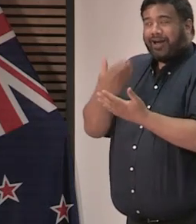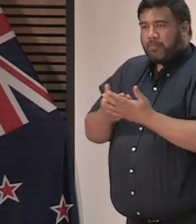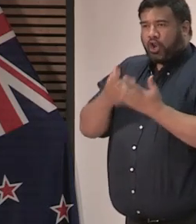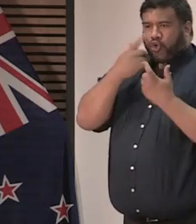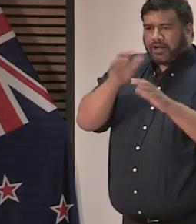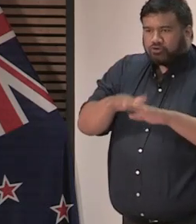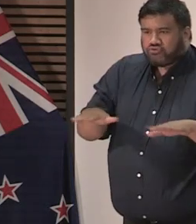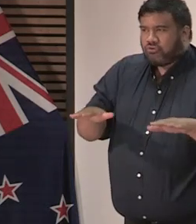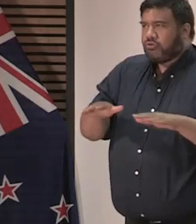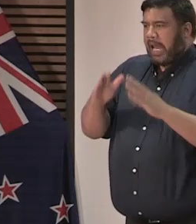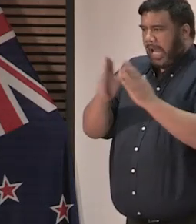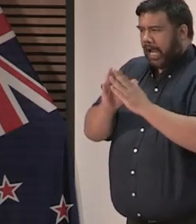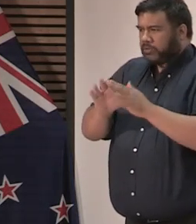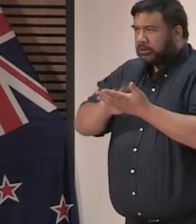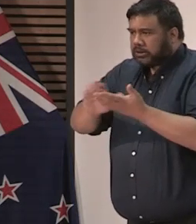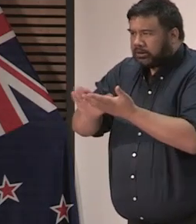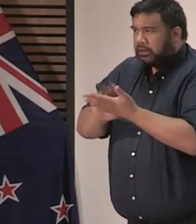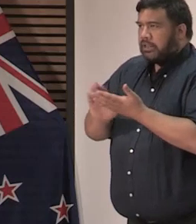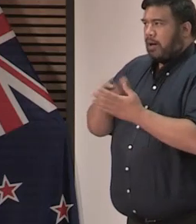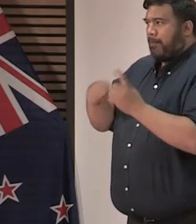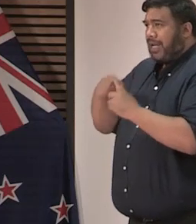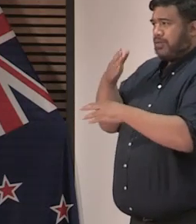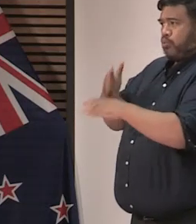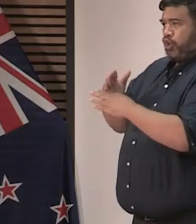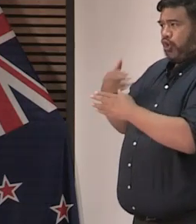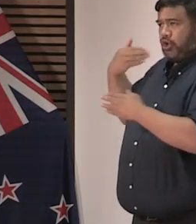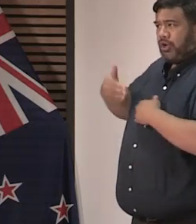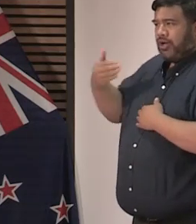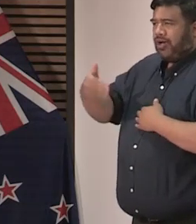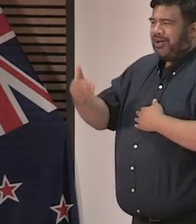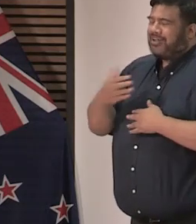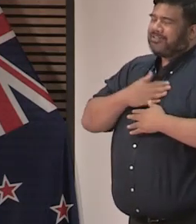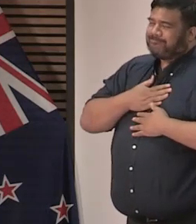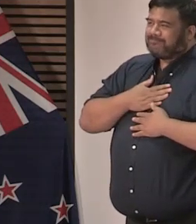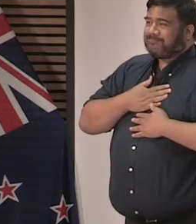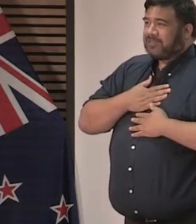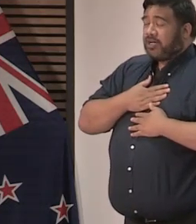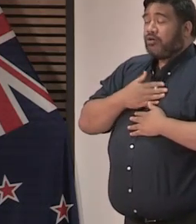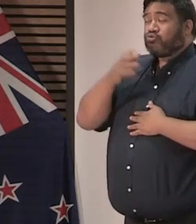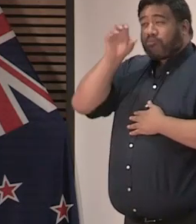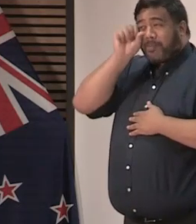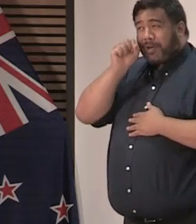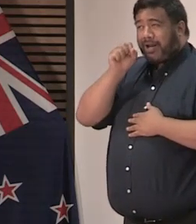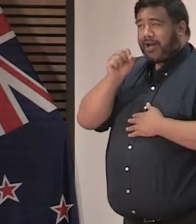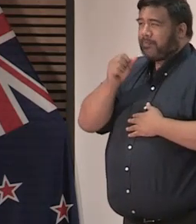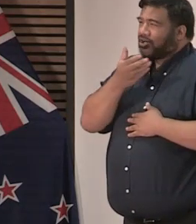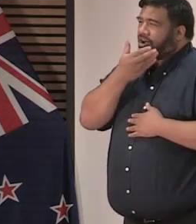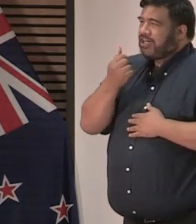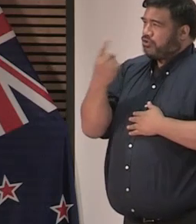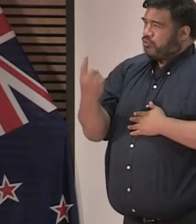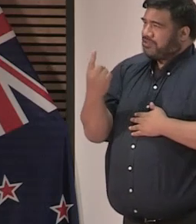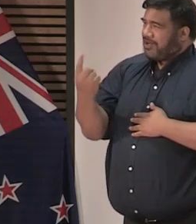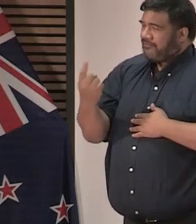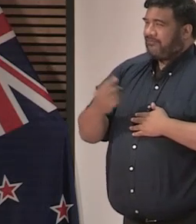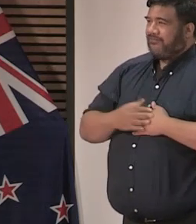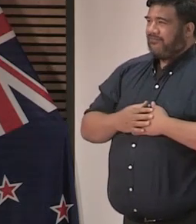caring for your kids, my message to you is the same as it's been since the beginning. Be kind to yourself. We are not expecting parents